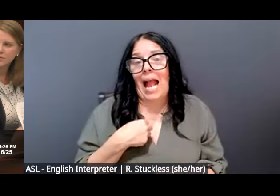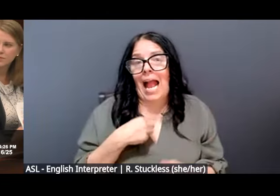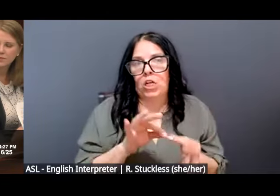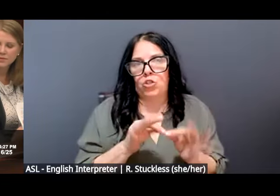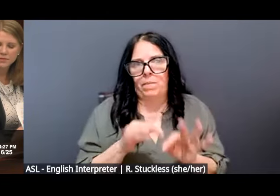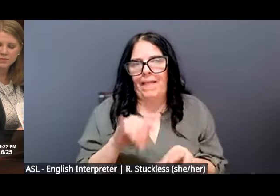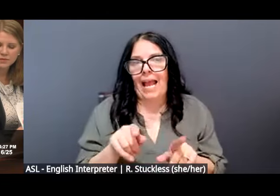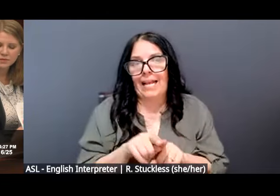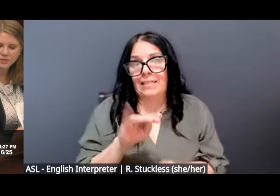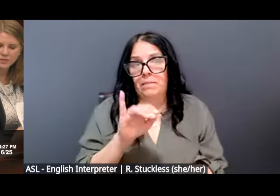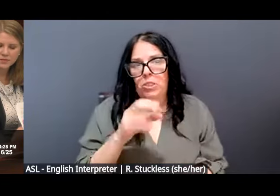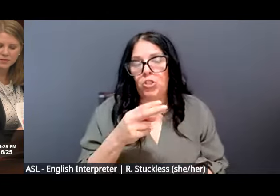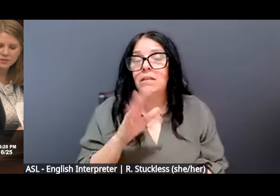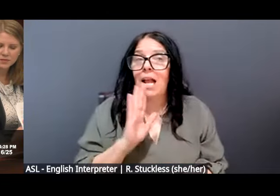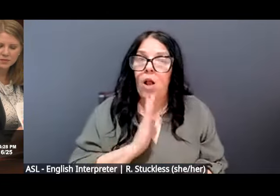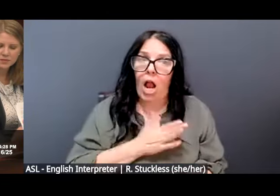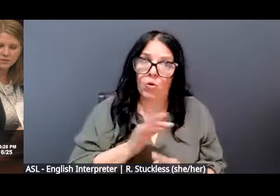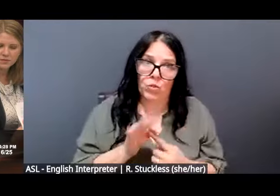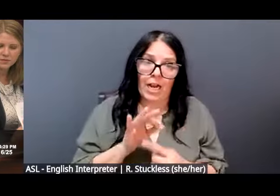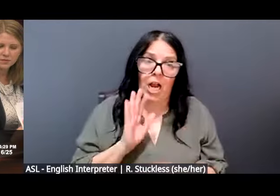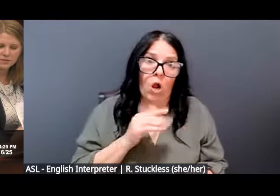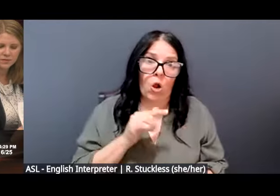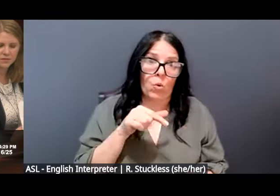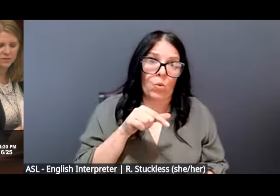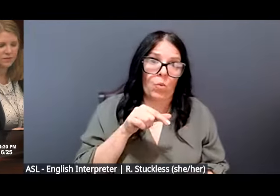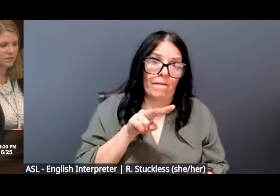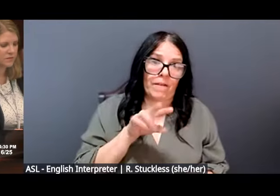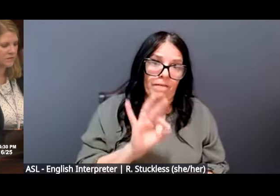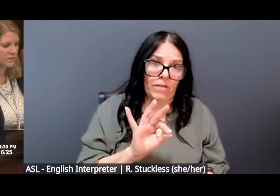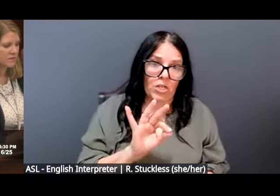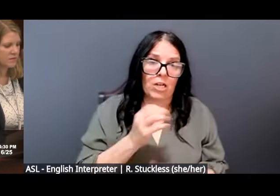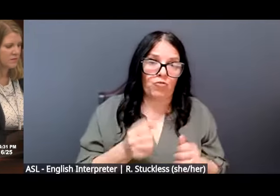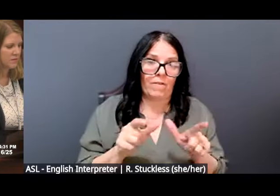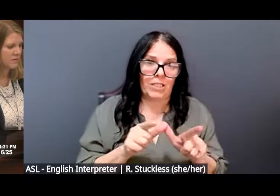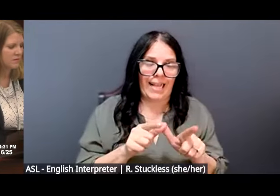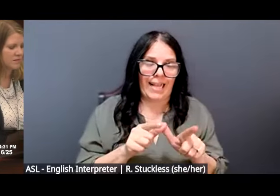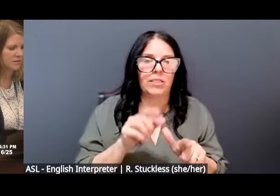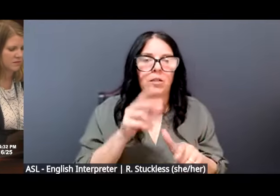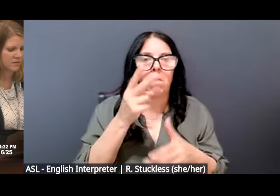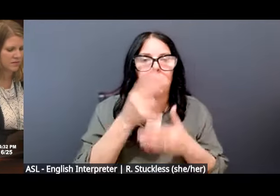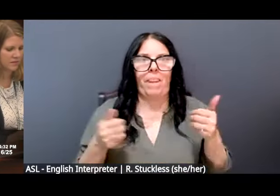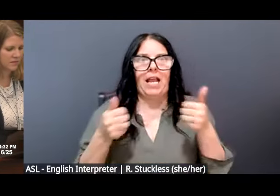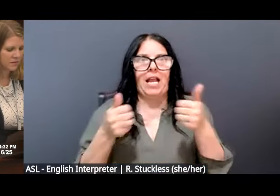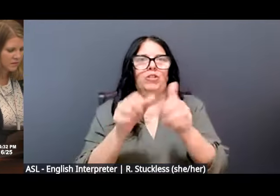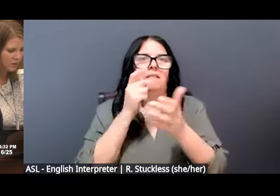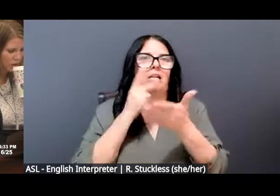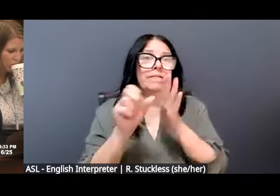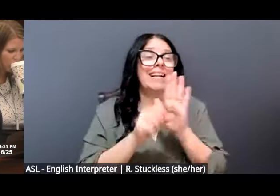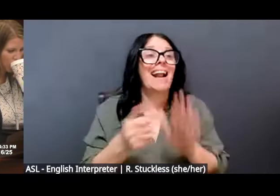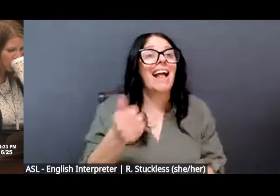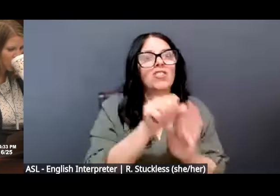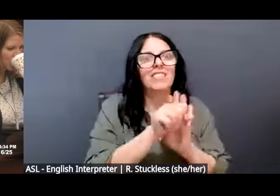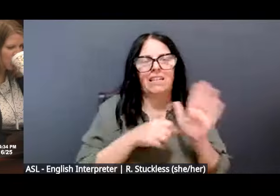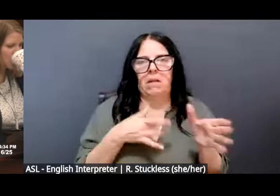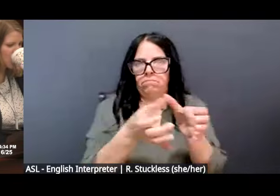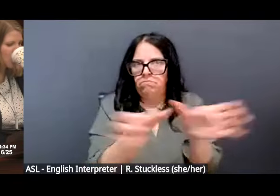that our qualified voter file and the driver's license information is both housed under the Secretary of State. Most other states do not do